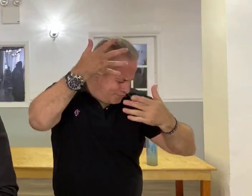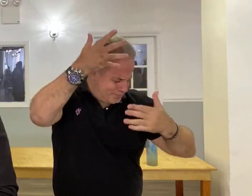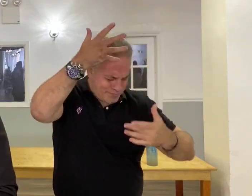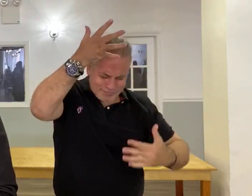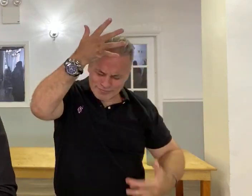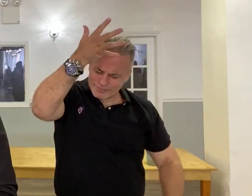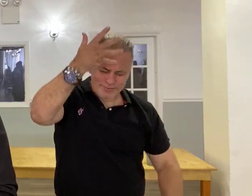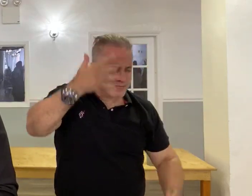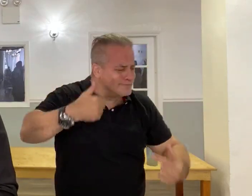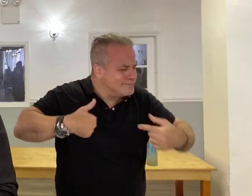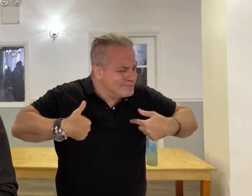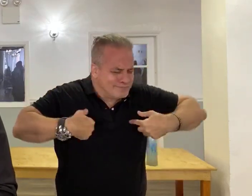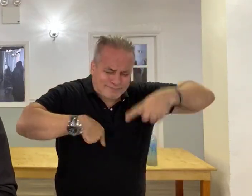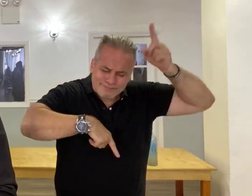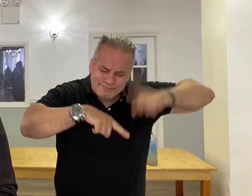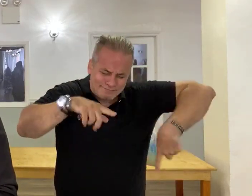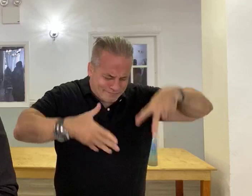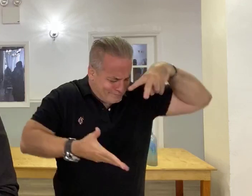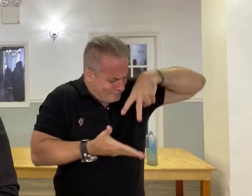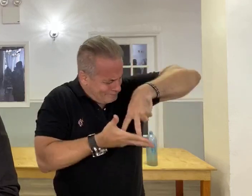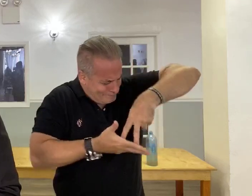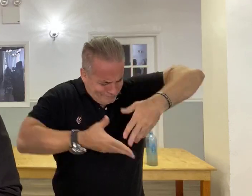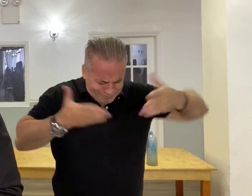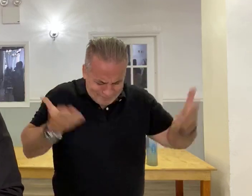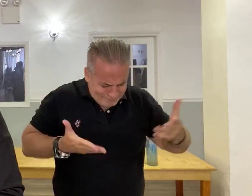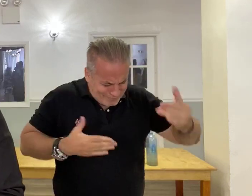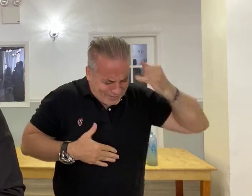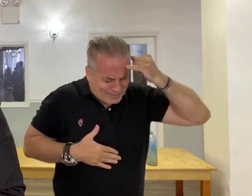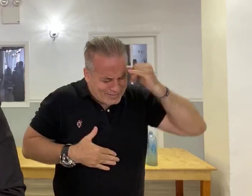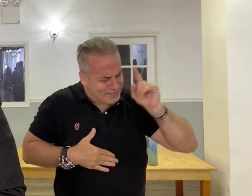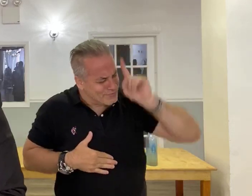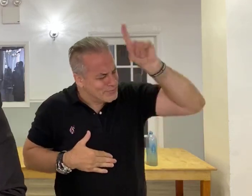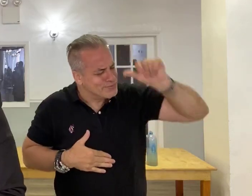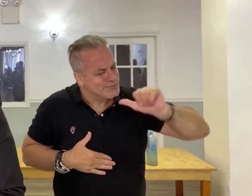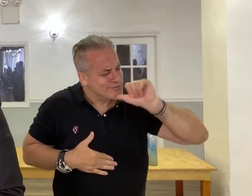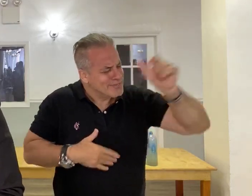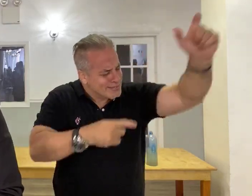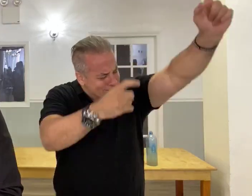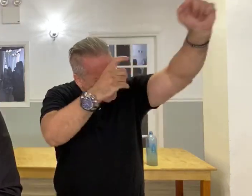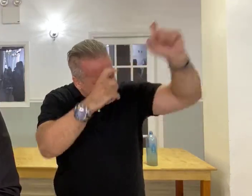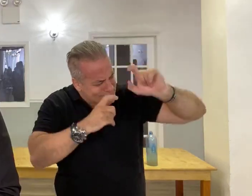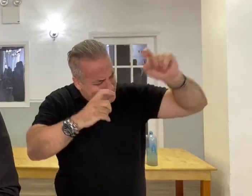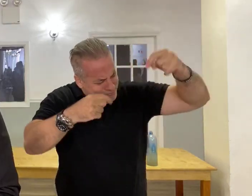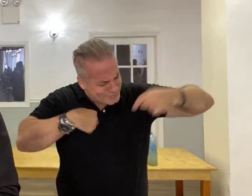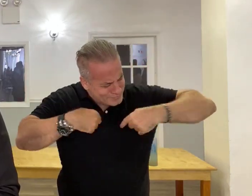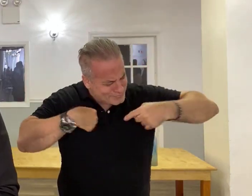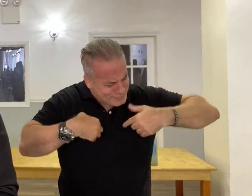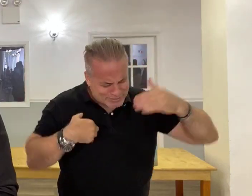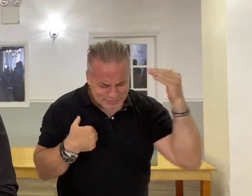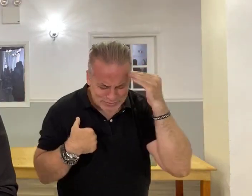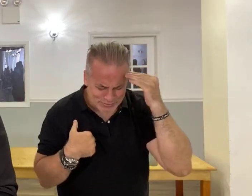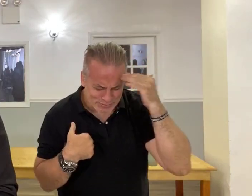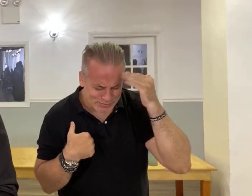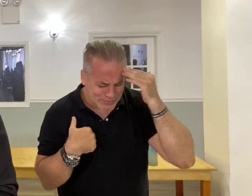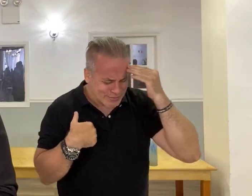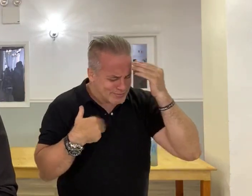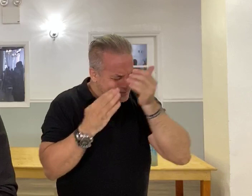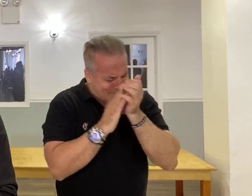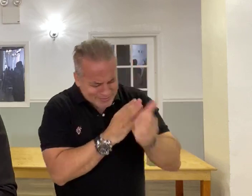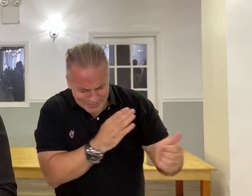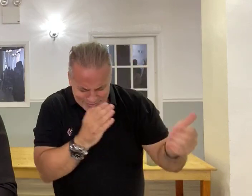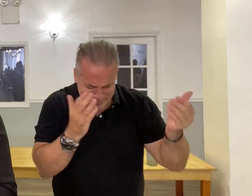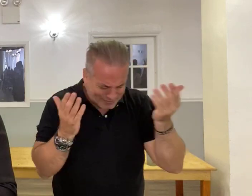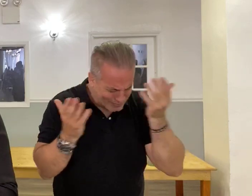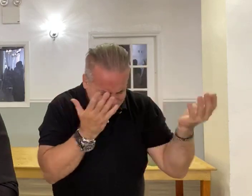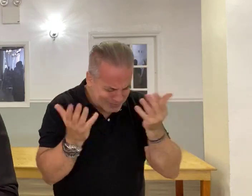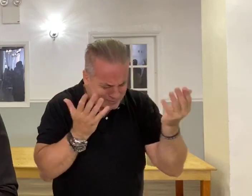strength to stand, the skill in my tongue to speak, to do anything, Lord. It is from you. Dear